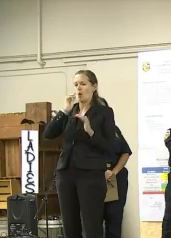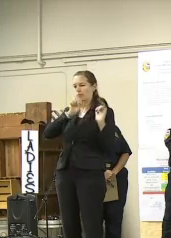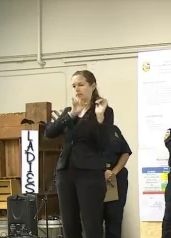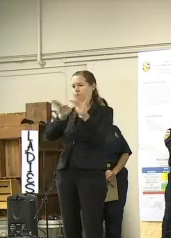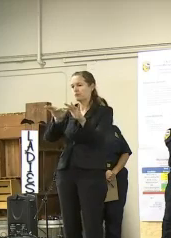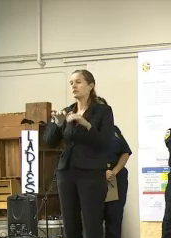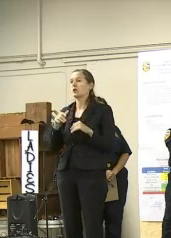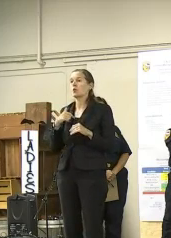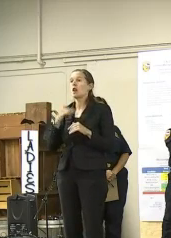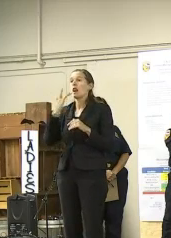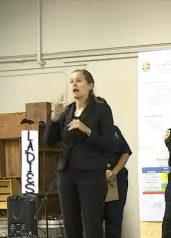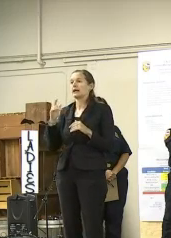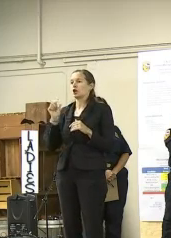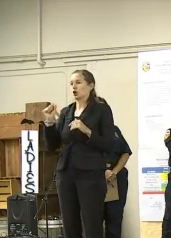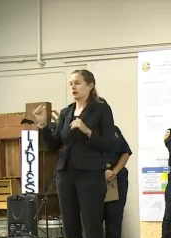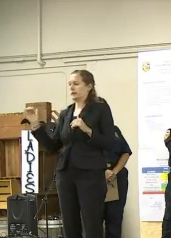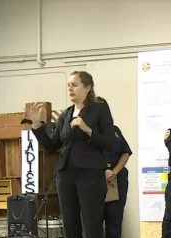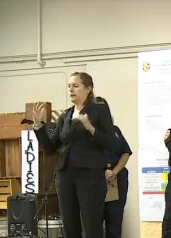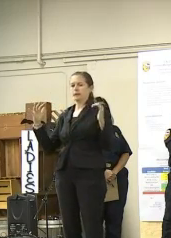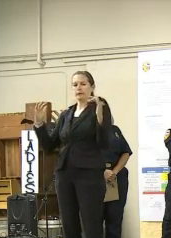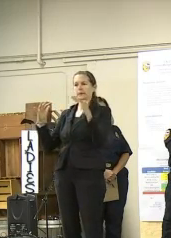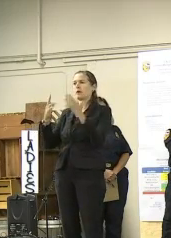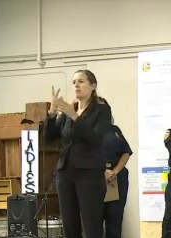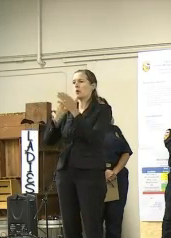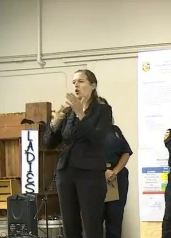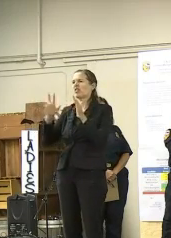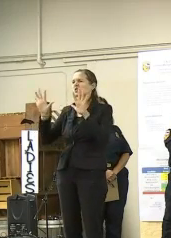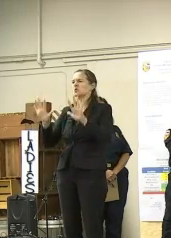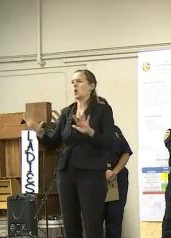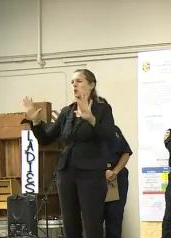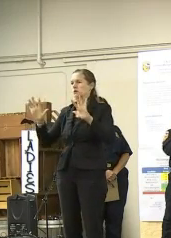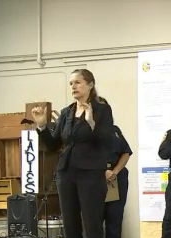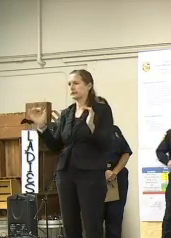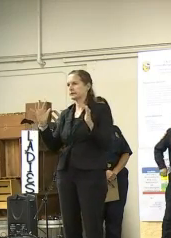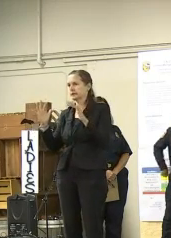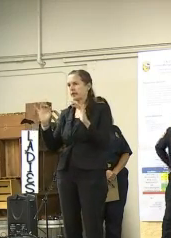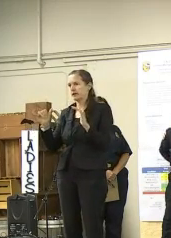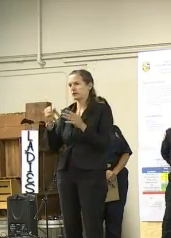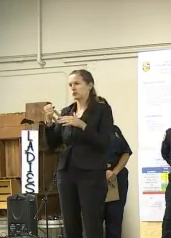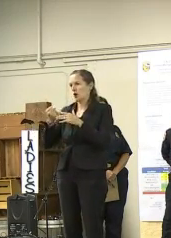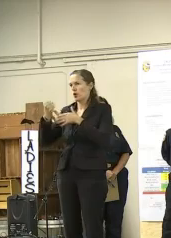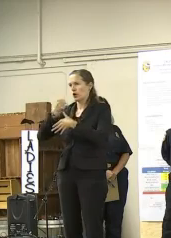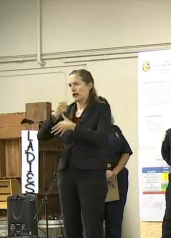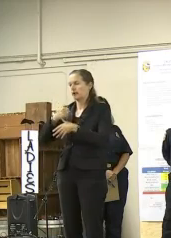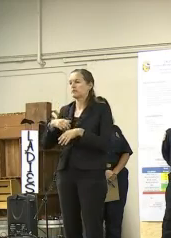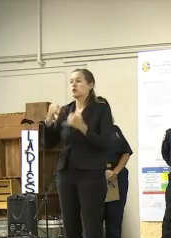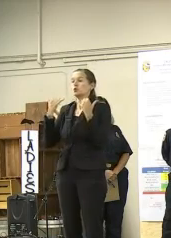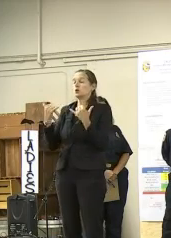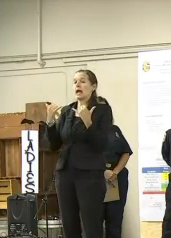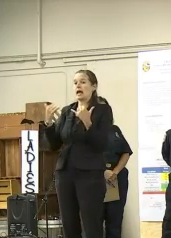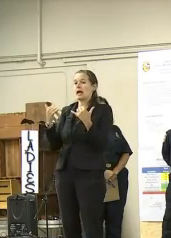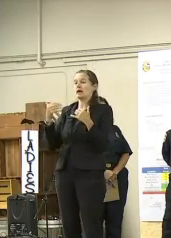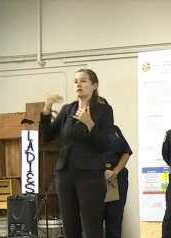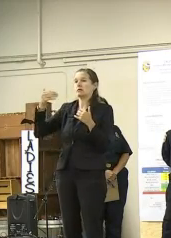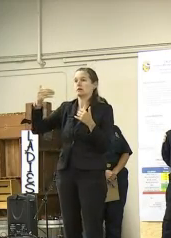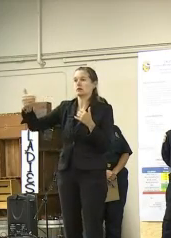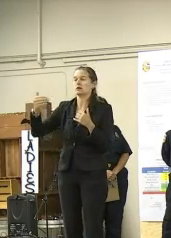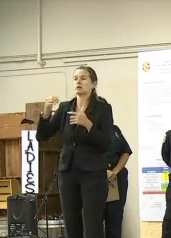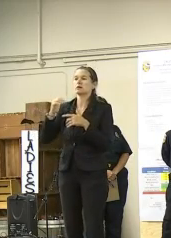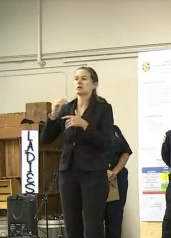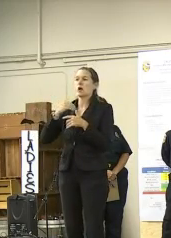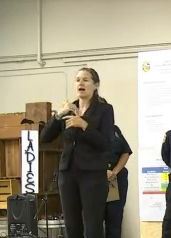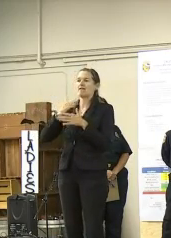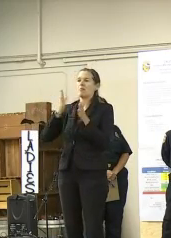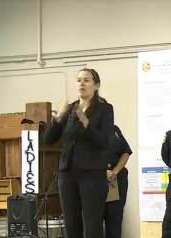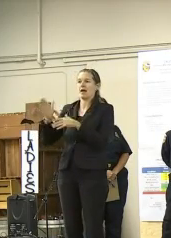entire complex. That has been a priority of ours. With today, as we move forward, and we still have those plans in place, so over the